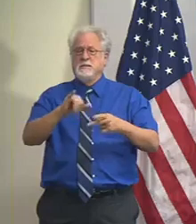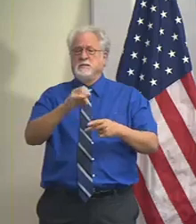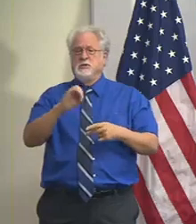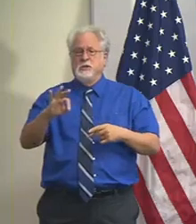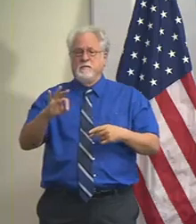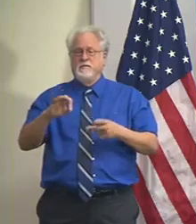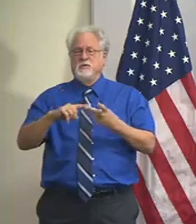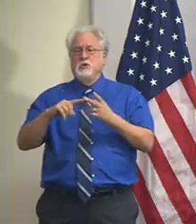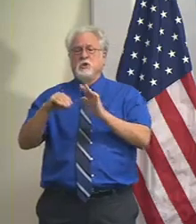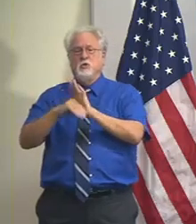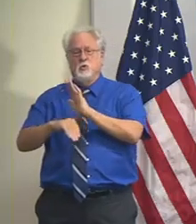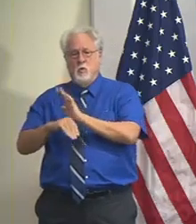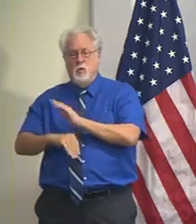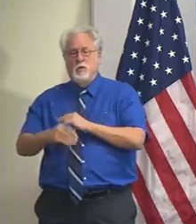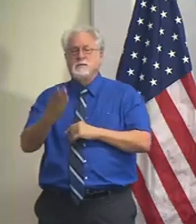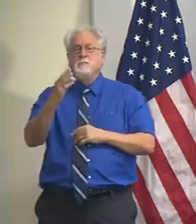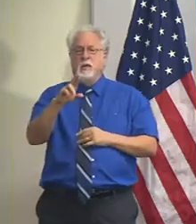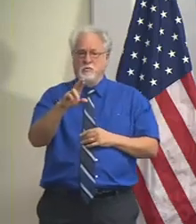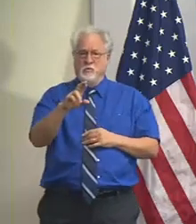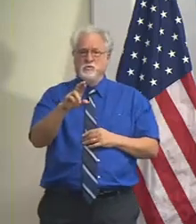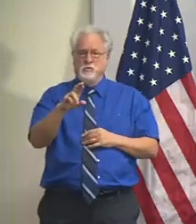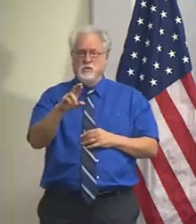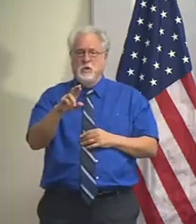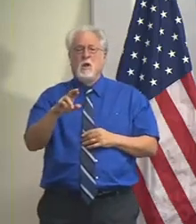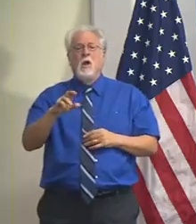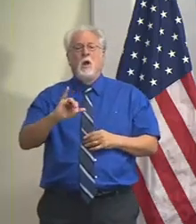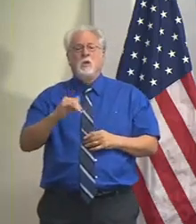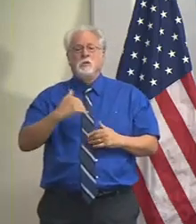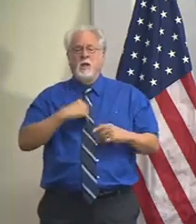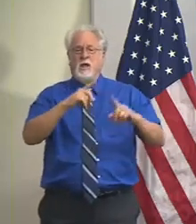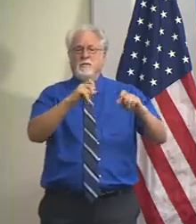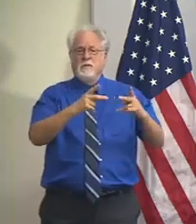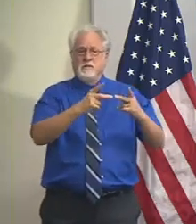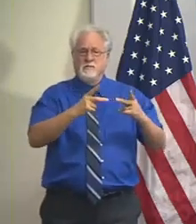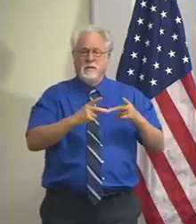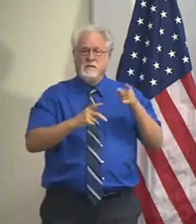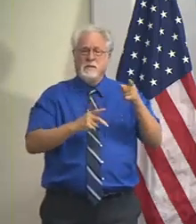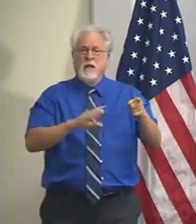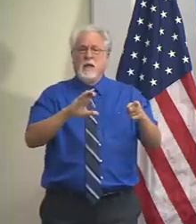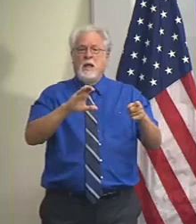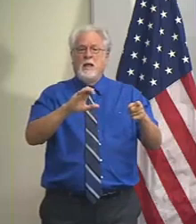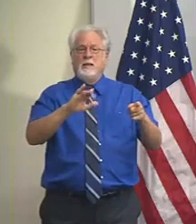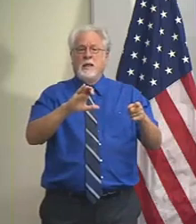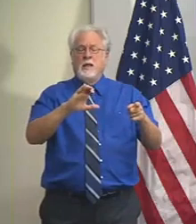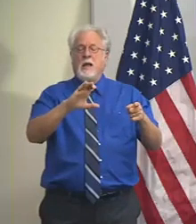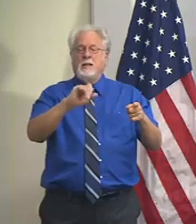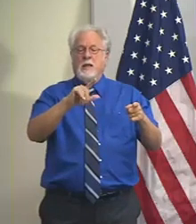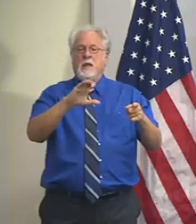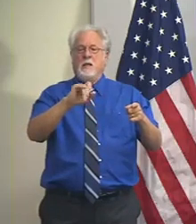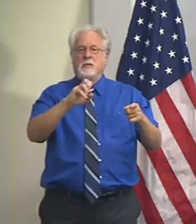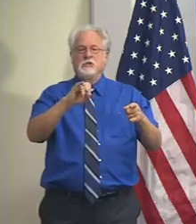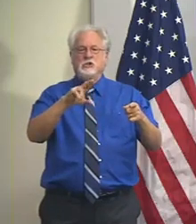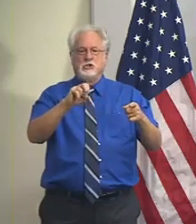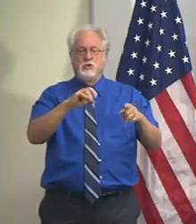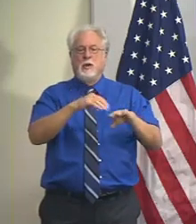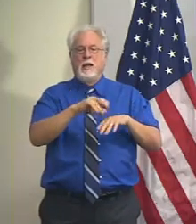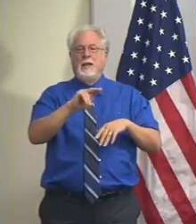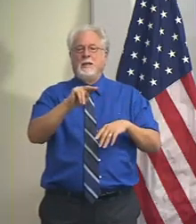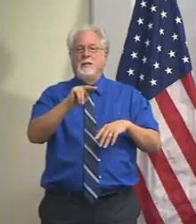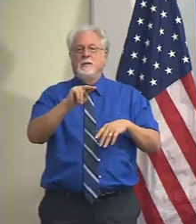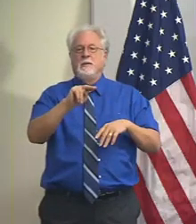Jefferson, New Orleans, and Baton Rouge areas. We also have a test site operating in Calcasieu Parish at McNeese State